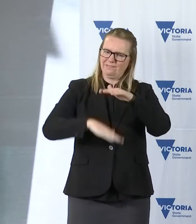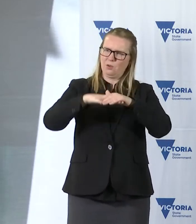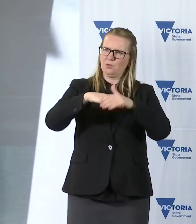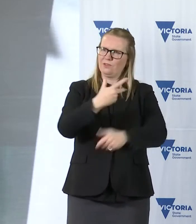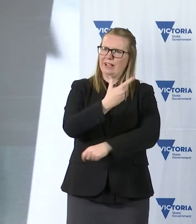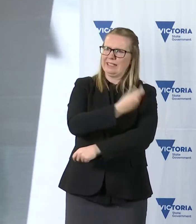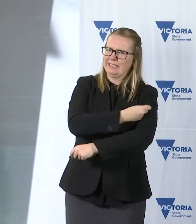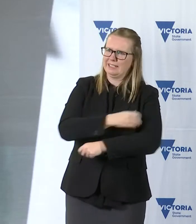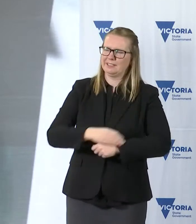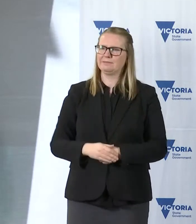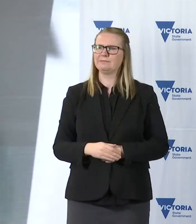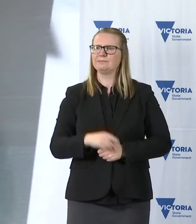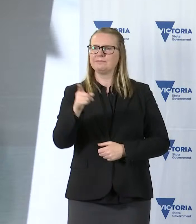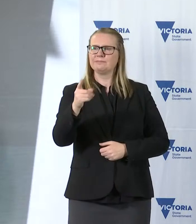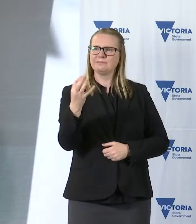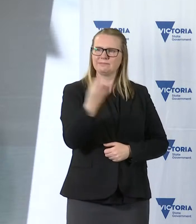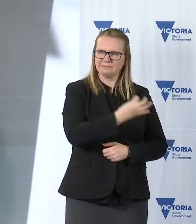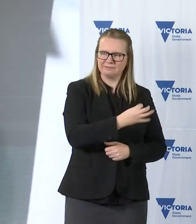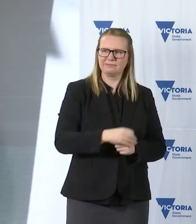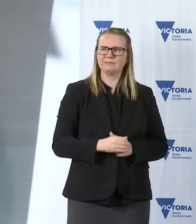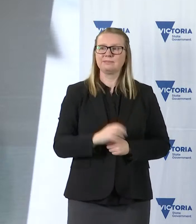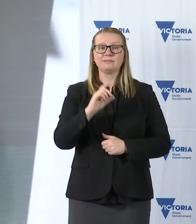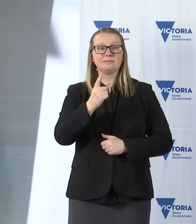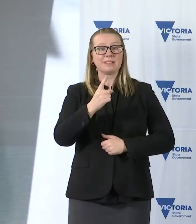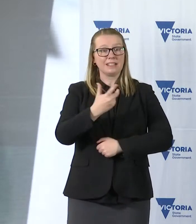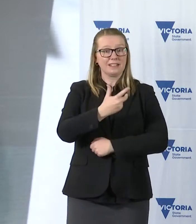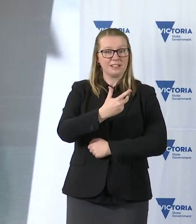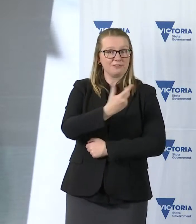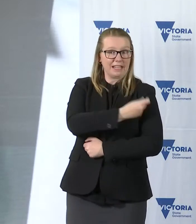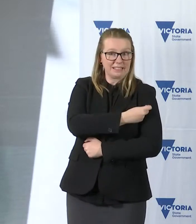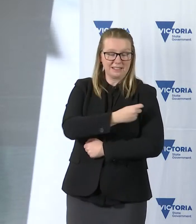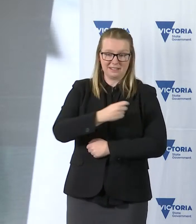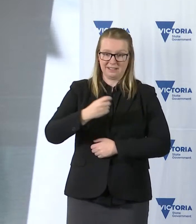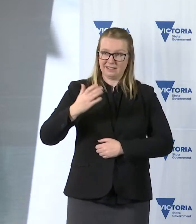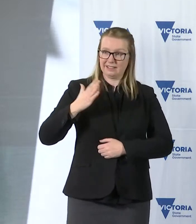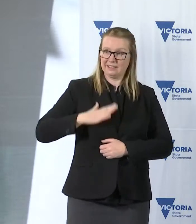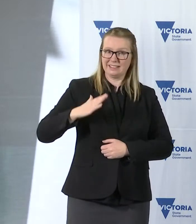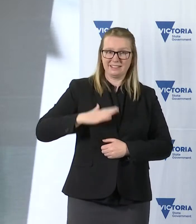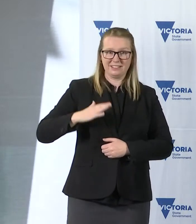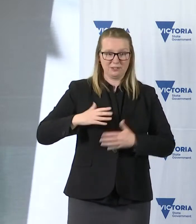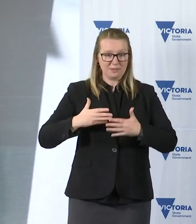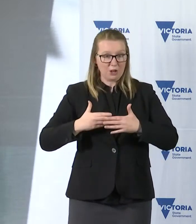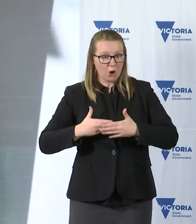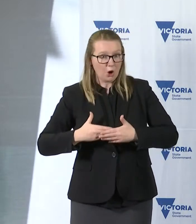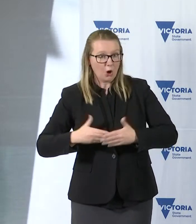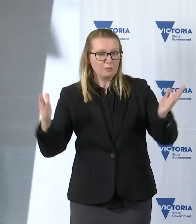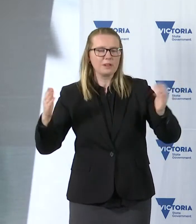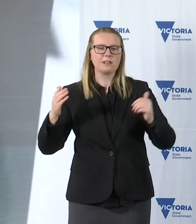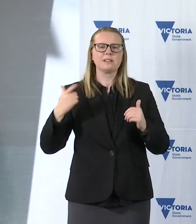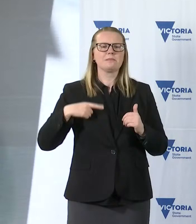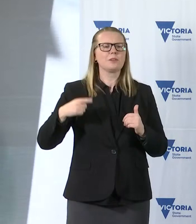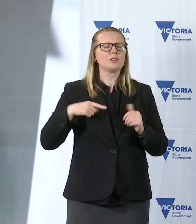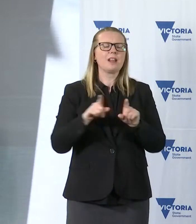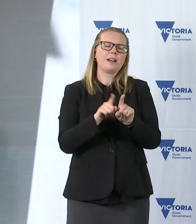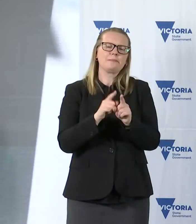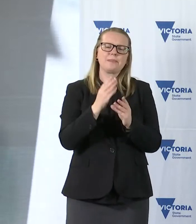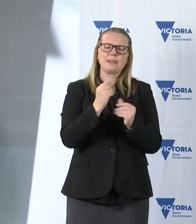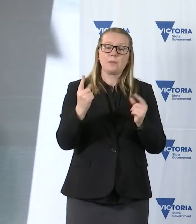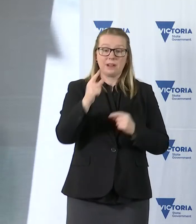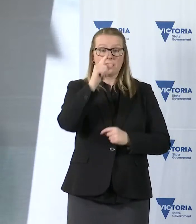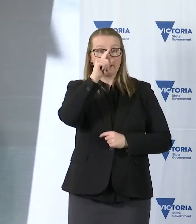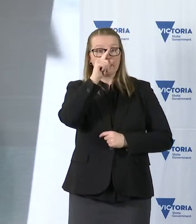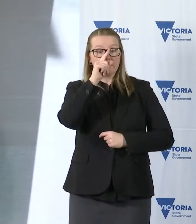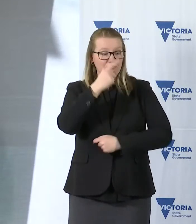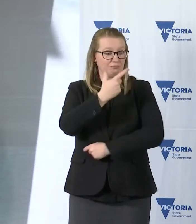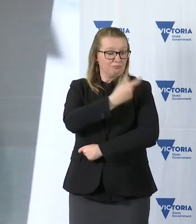Do you think it would be fairly done before vaccinations are opened up to everybody? Like, for example, if you did it now, somebody could have more freedoms by virtue of